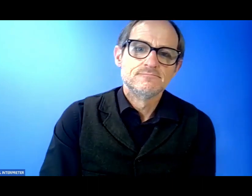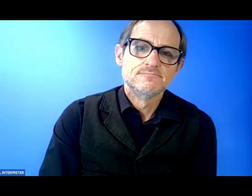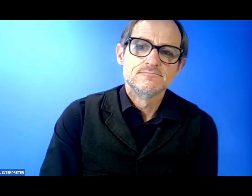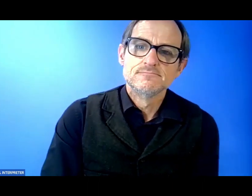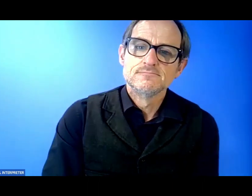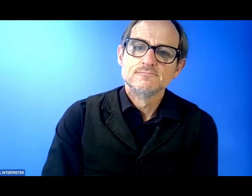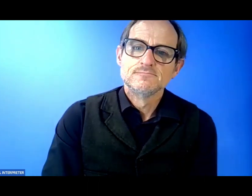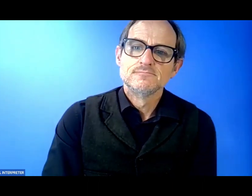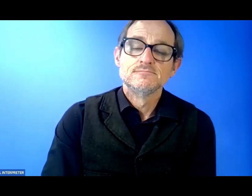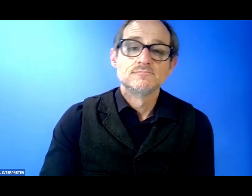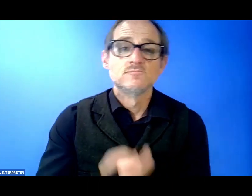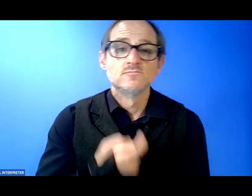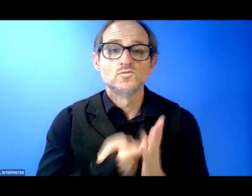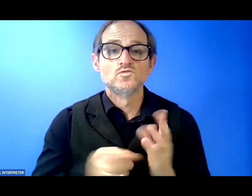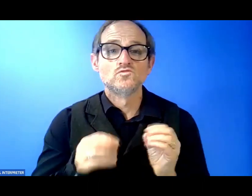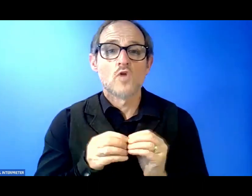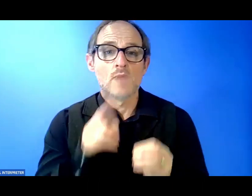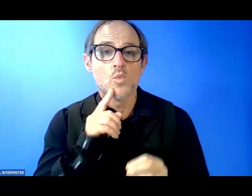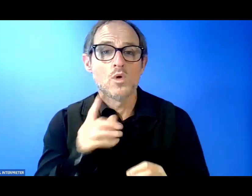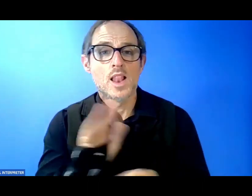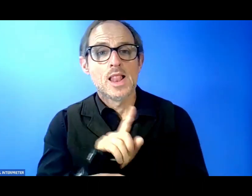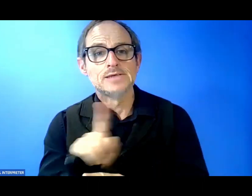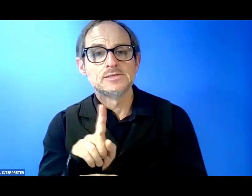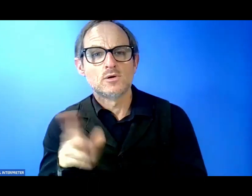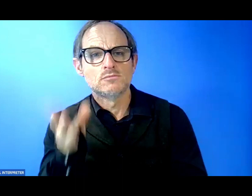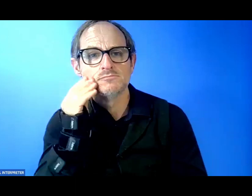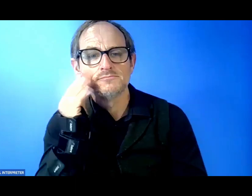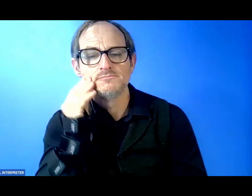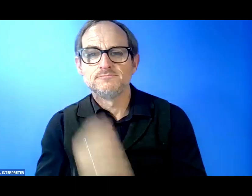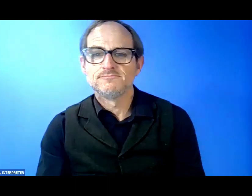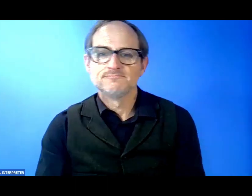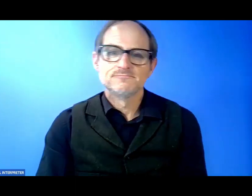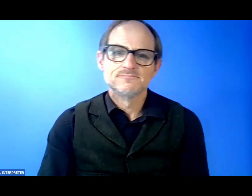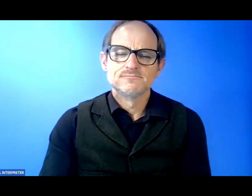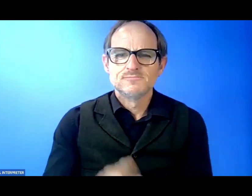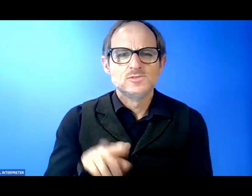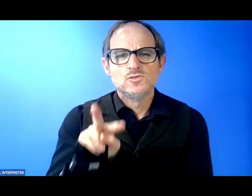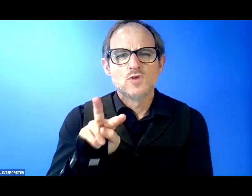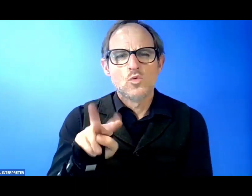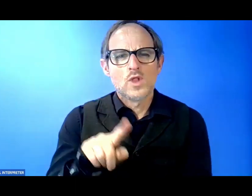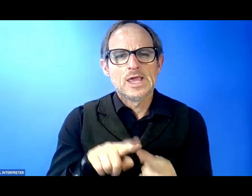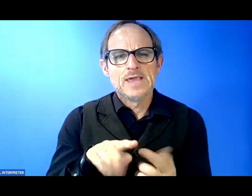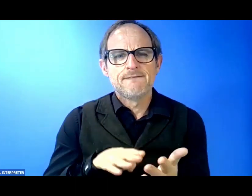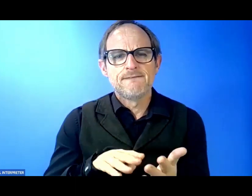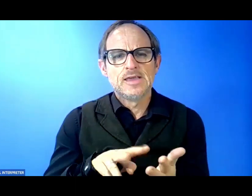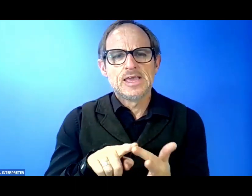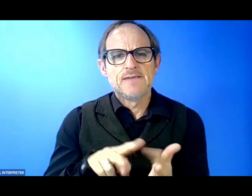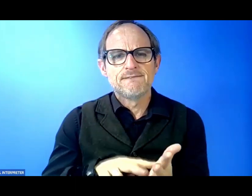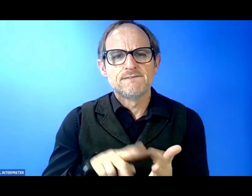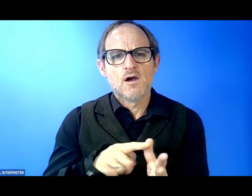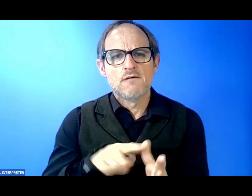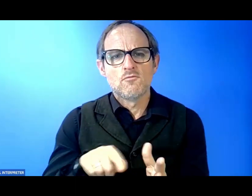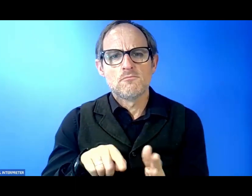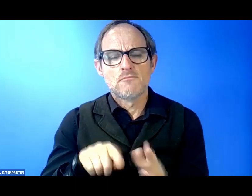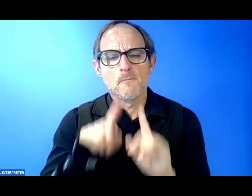Hi, Will. Hello. You're probably wondering, why am I here? You don't look like Eva from Mexico, I'm just saying. I don't look like Eva from Mexico. No,